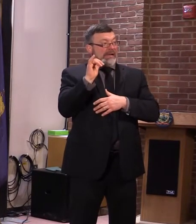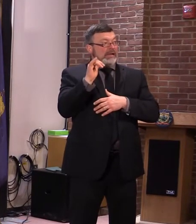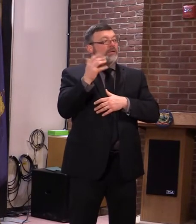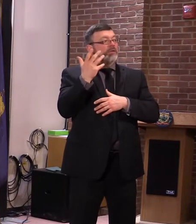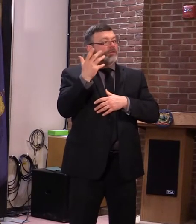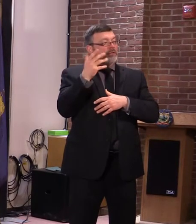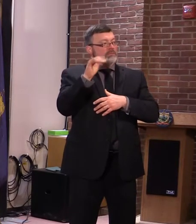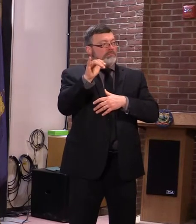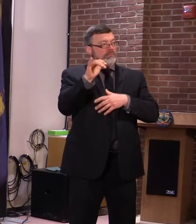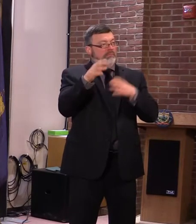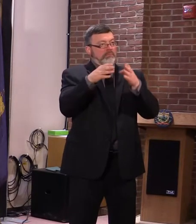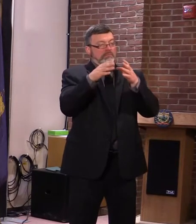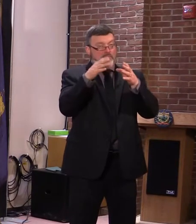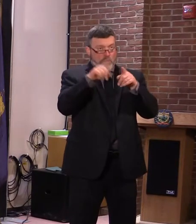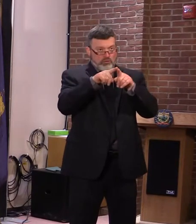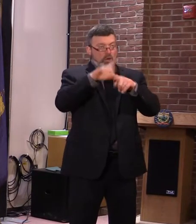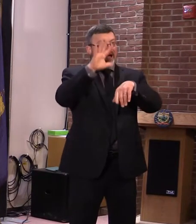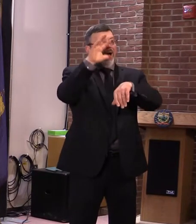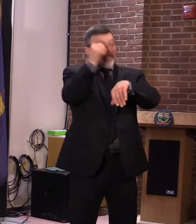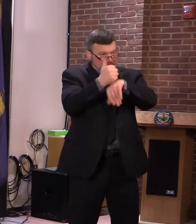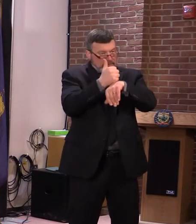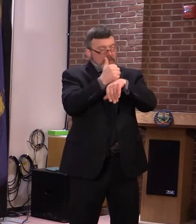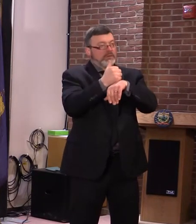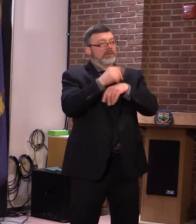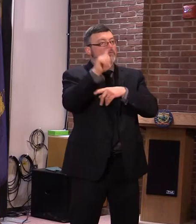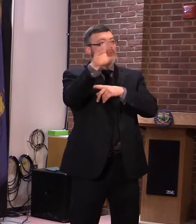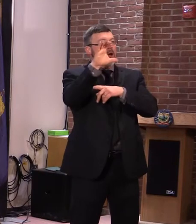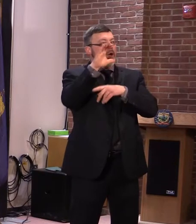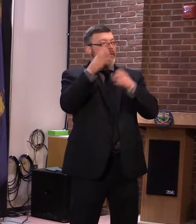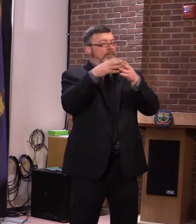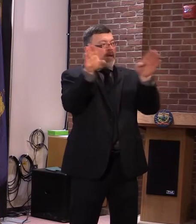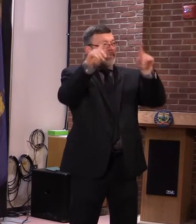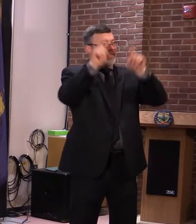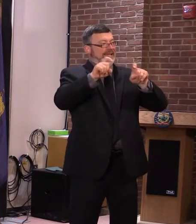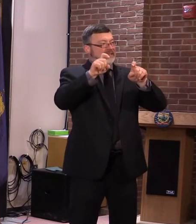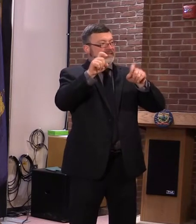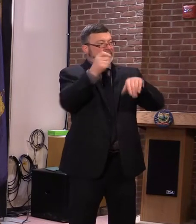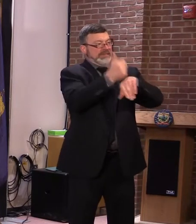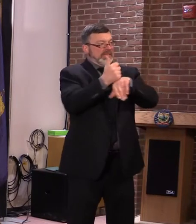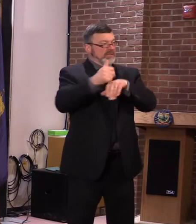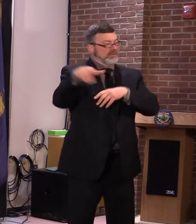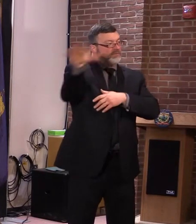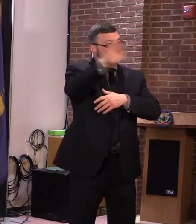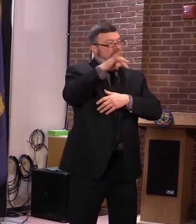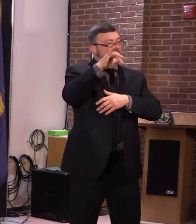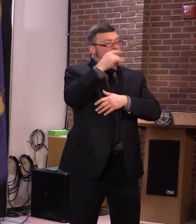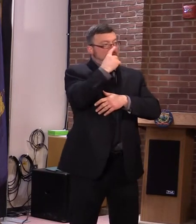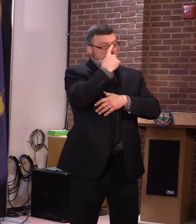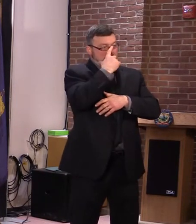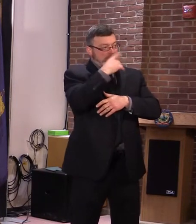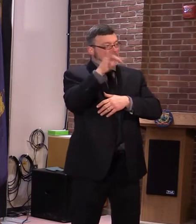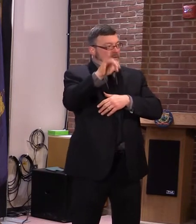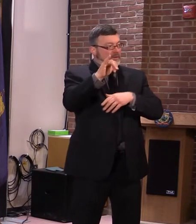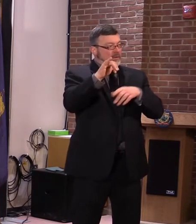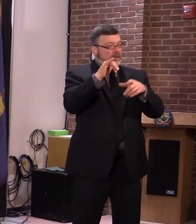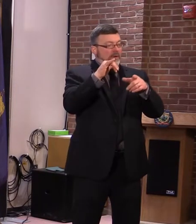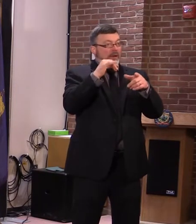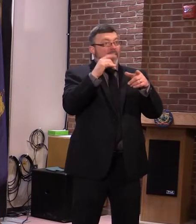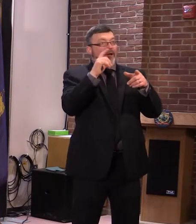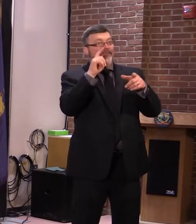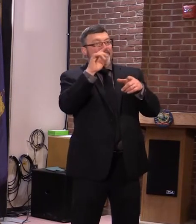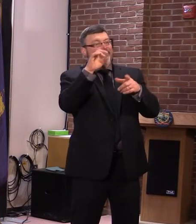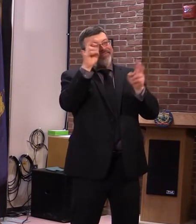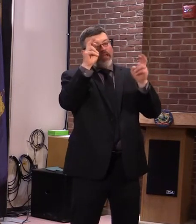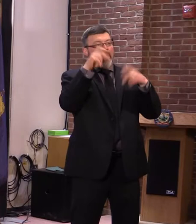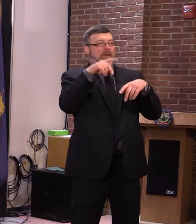and 350,000 distributed through the online program Say Yes, which was conducted in partnership with the National